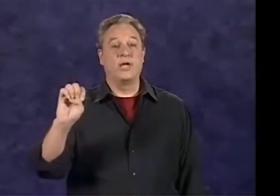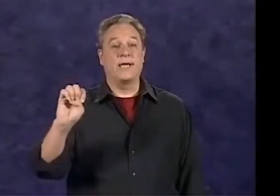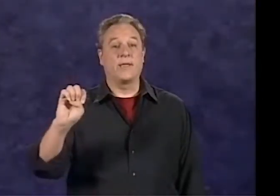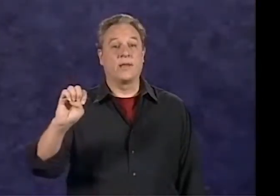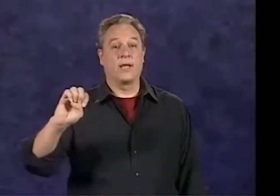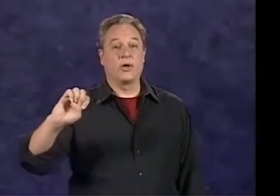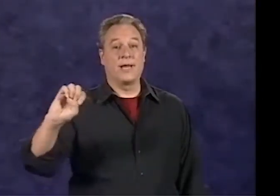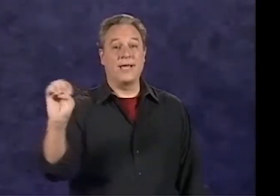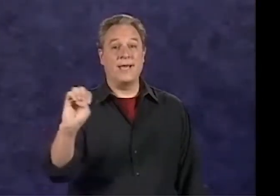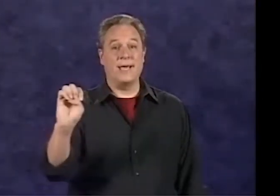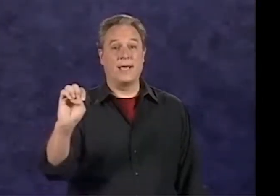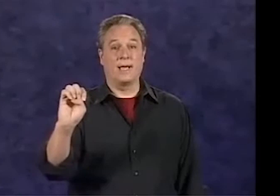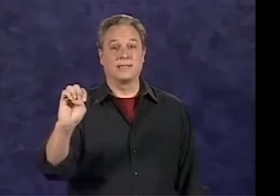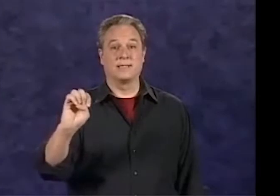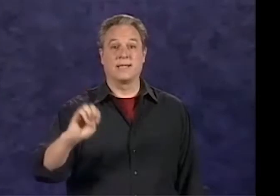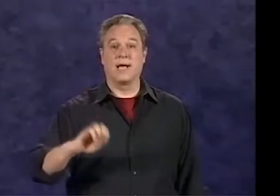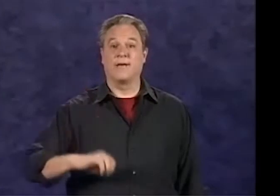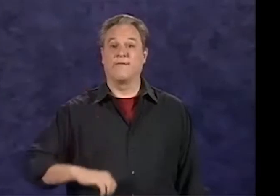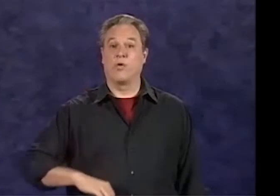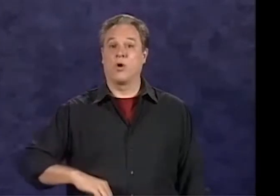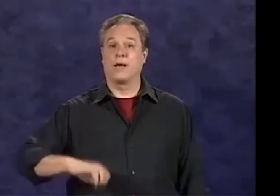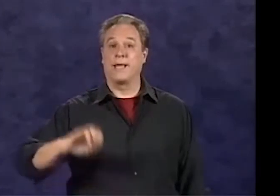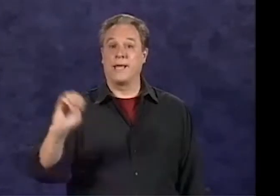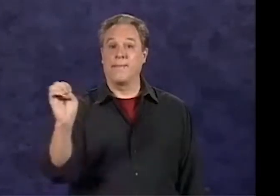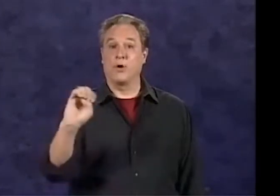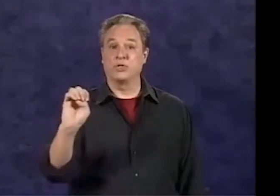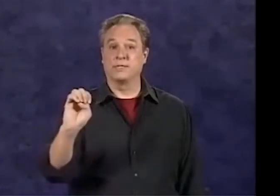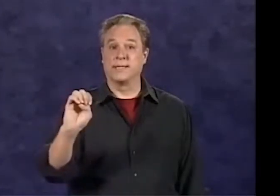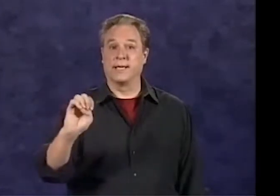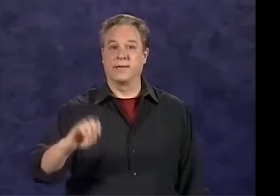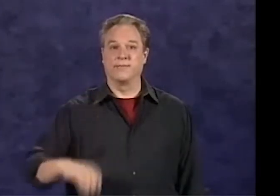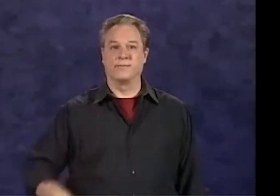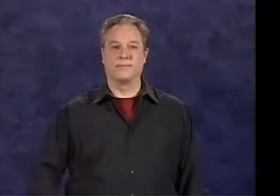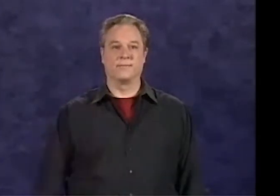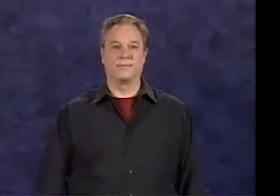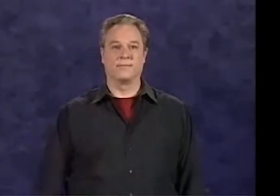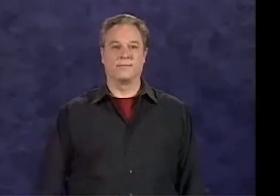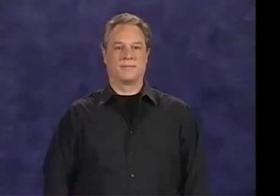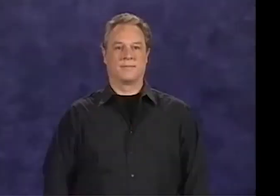Shaking the letter E is the sign for emergency.